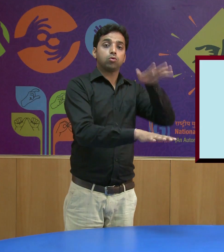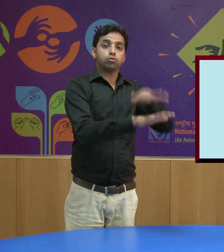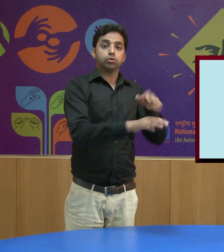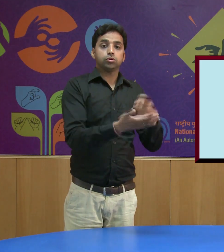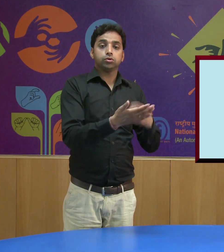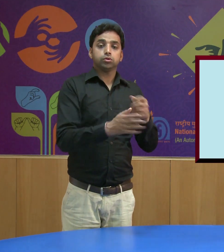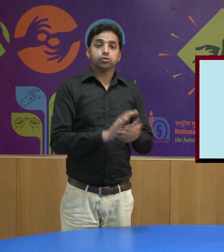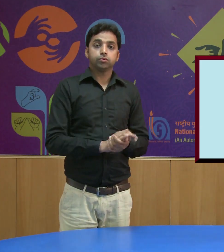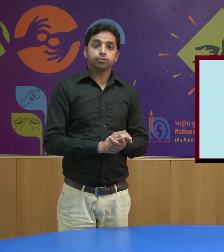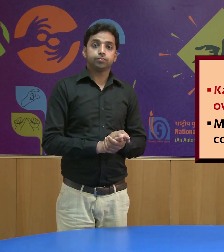Kaudinya